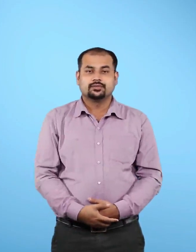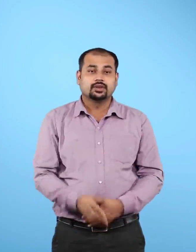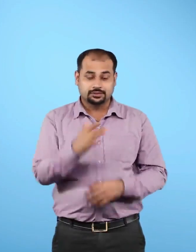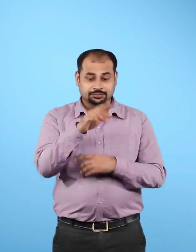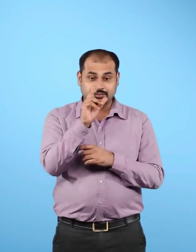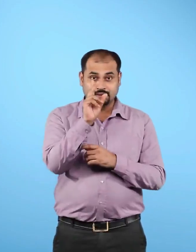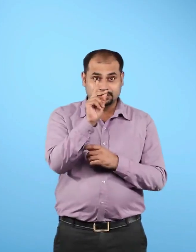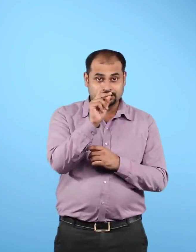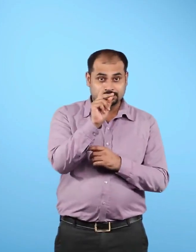Part 2.